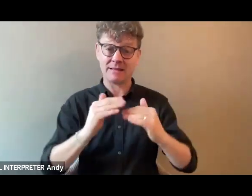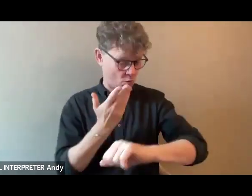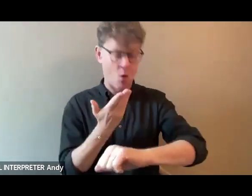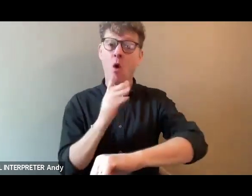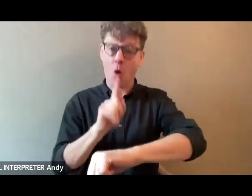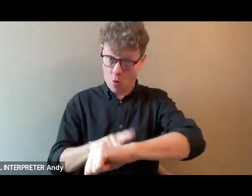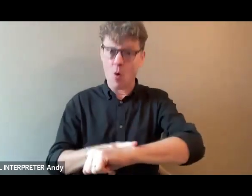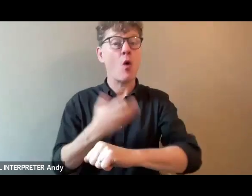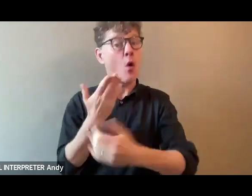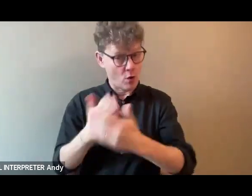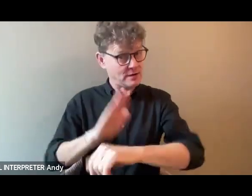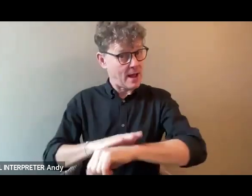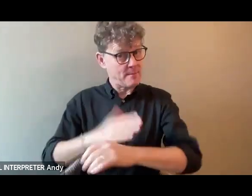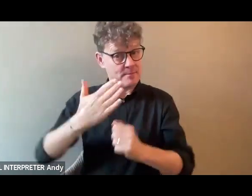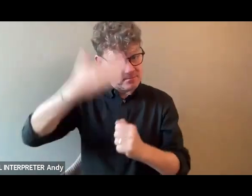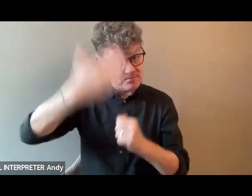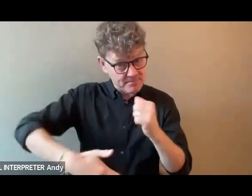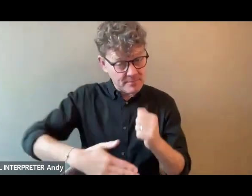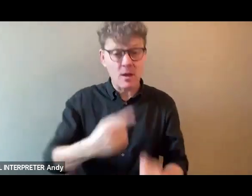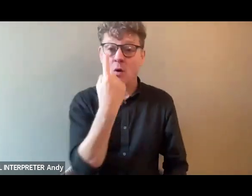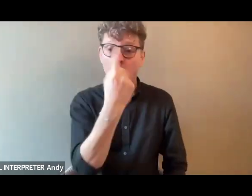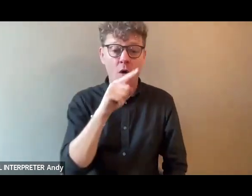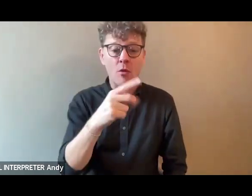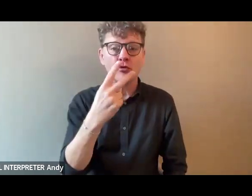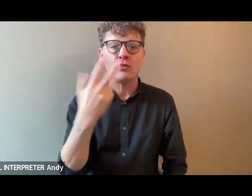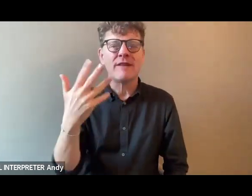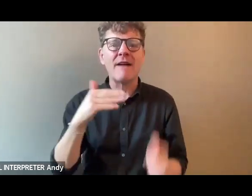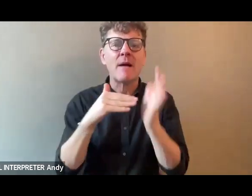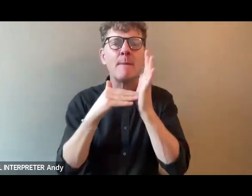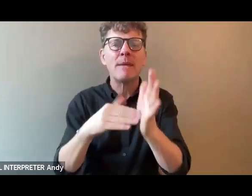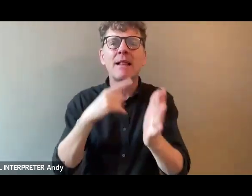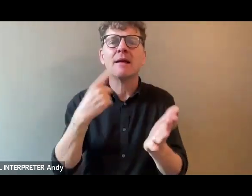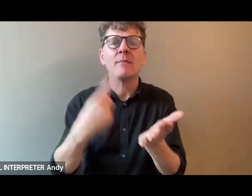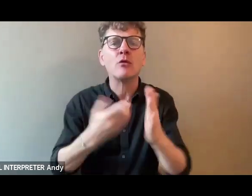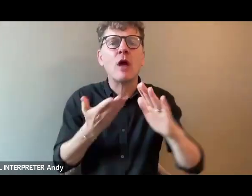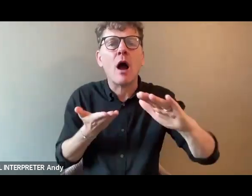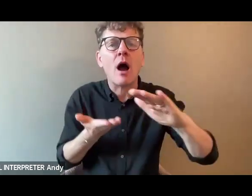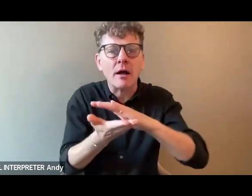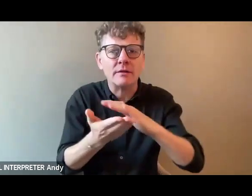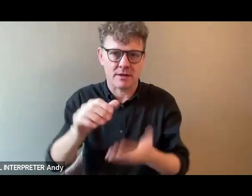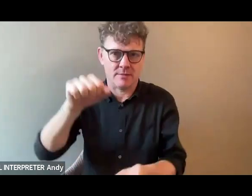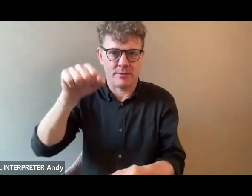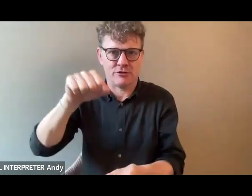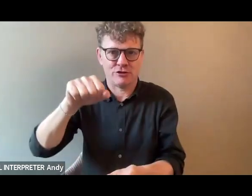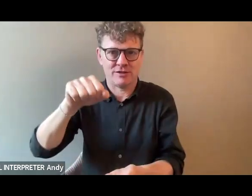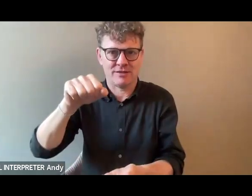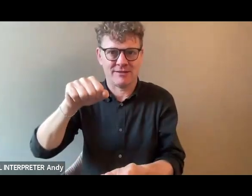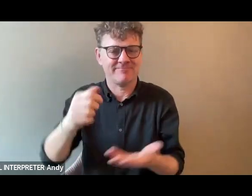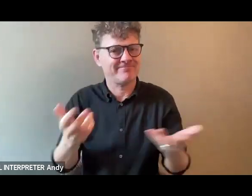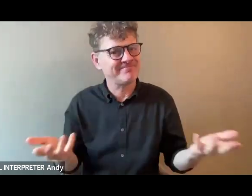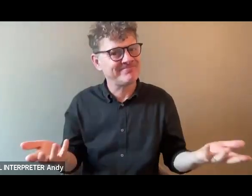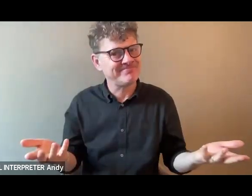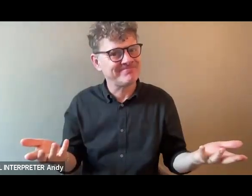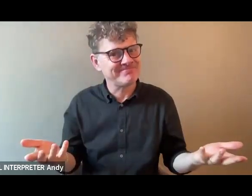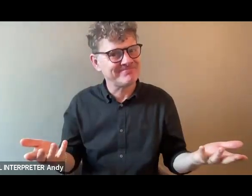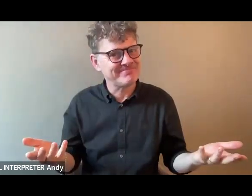time and 1.25 million under budget. So no, this